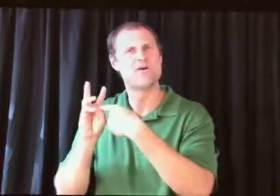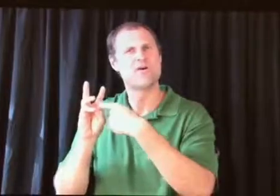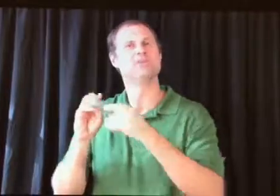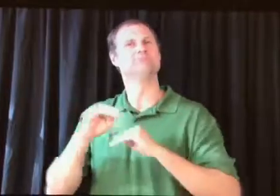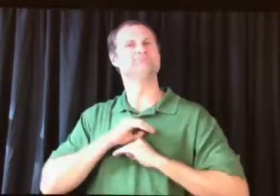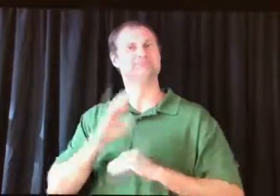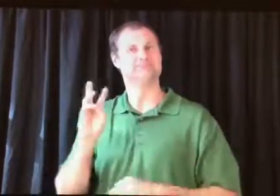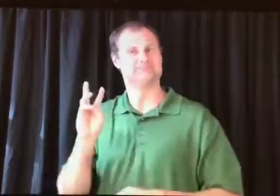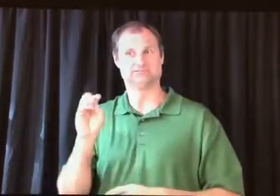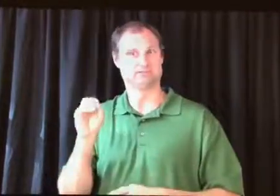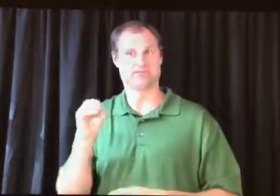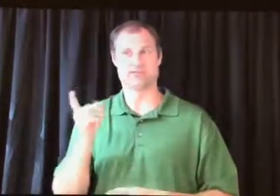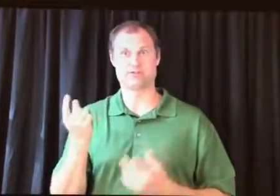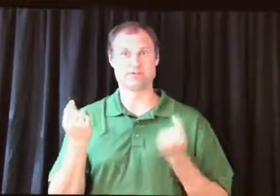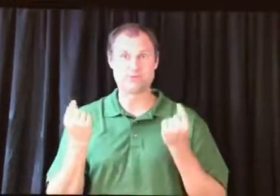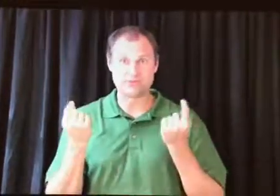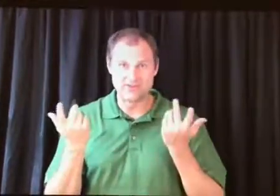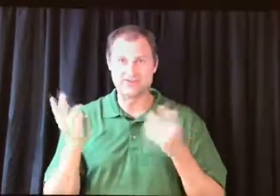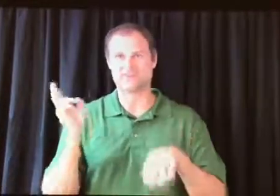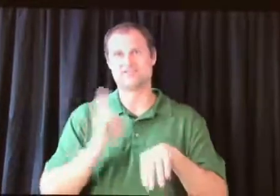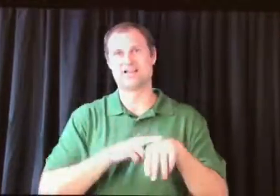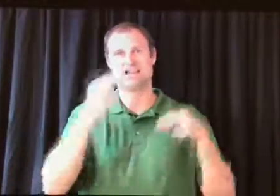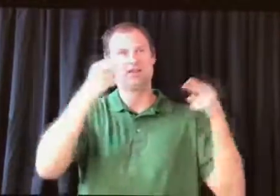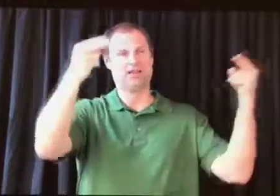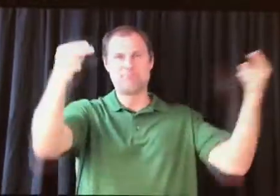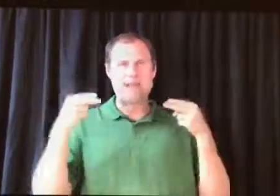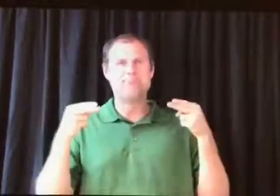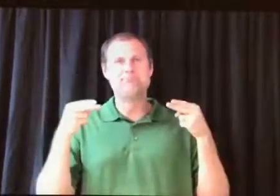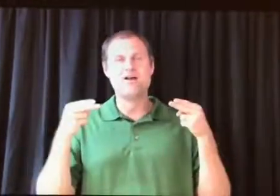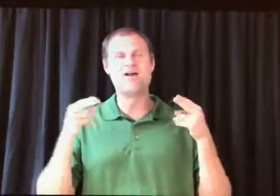has 2 electrons in the first shell, so that is full,